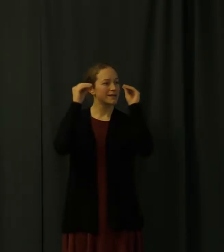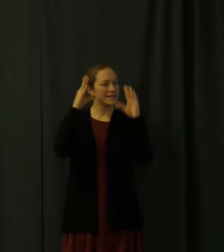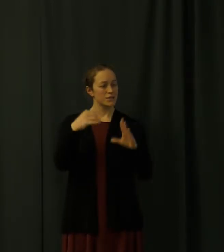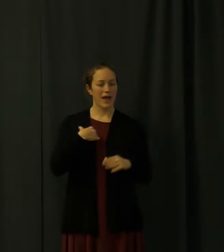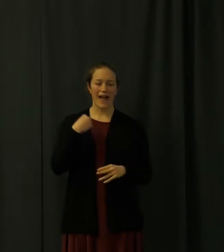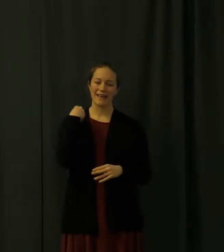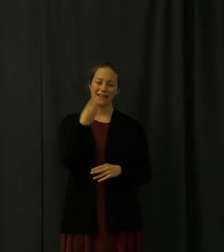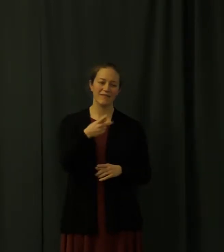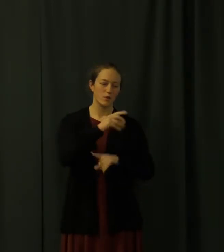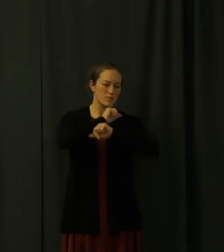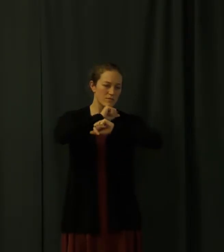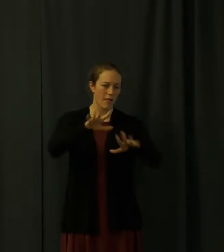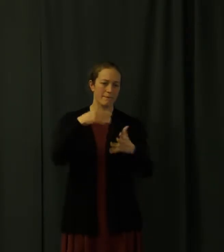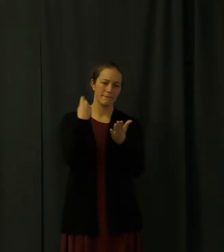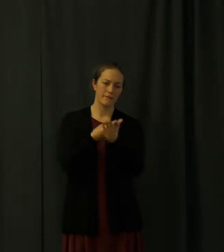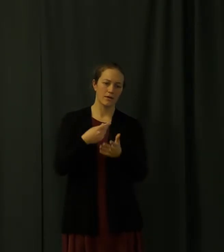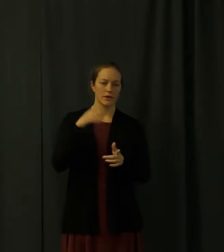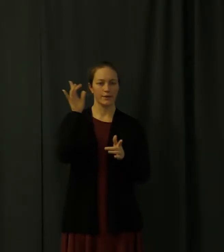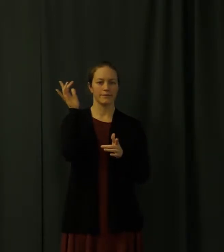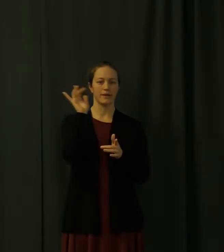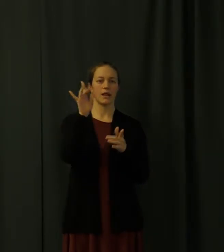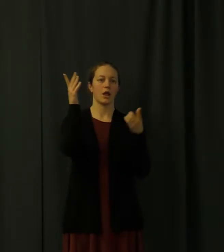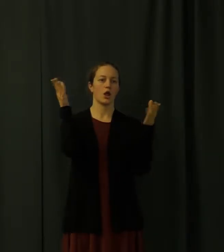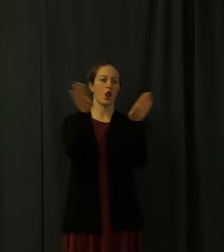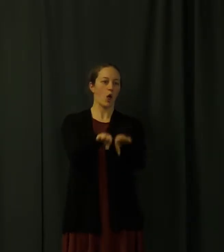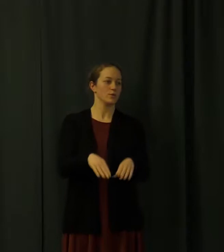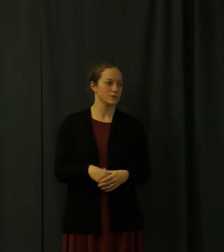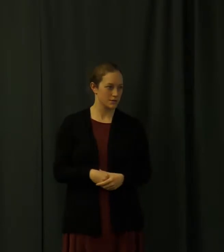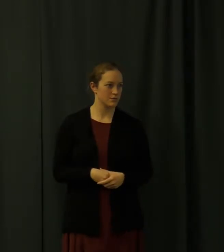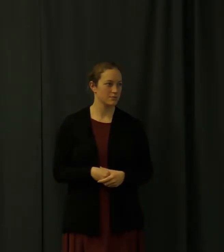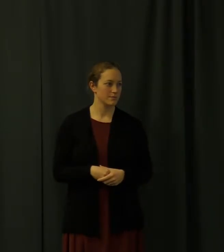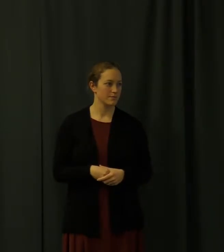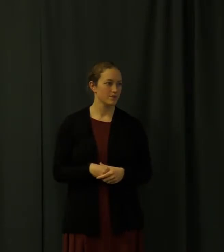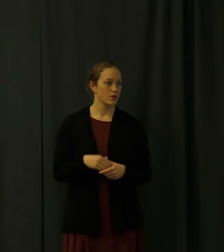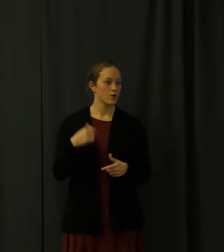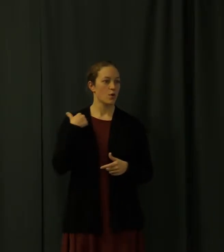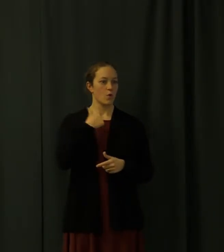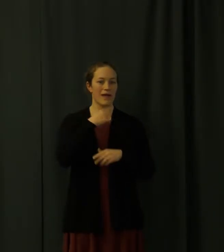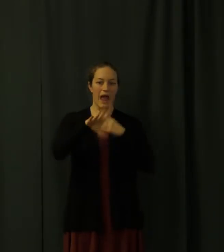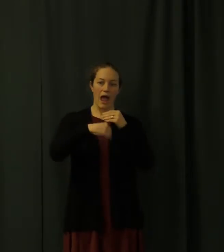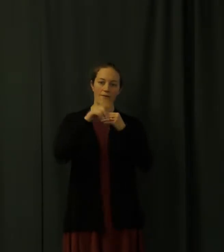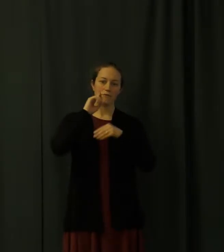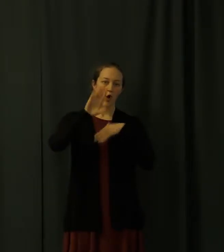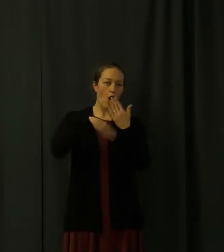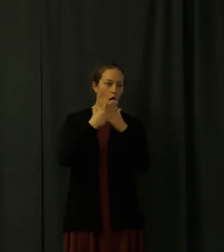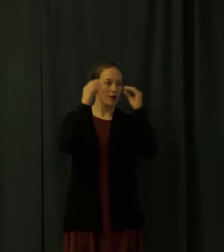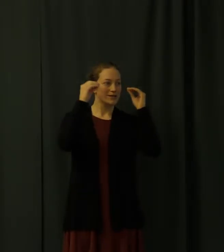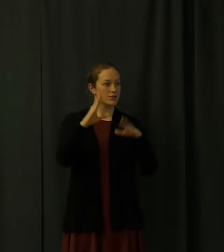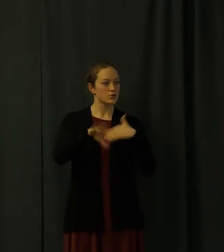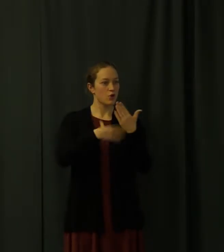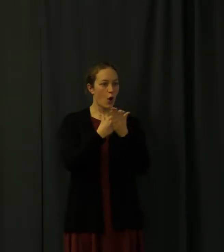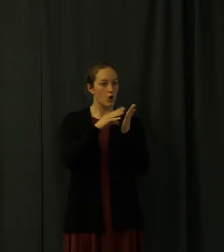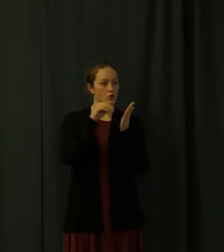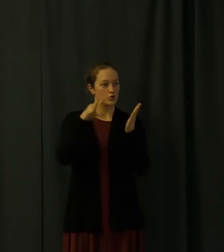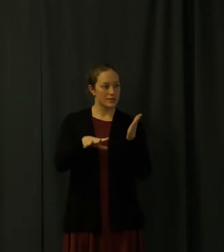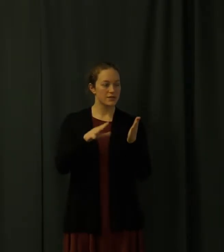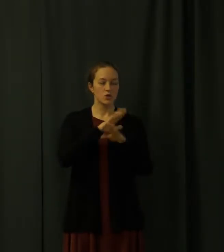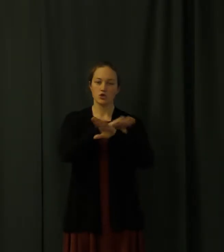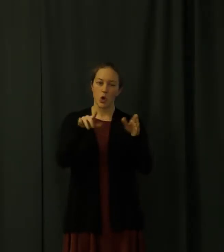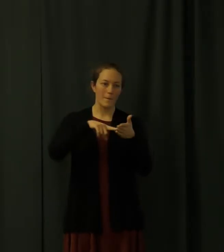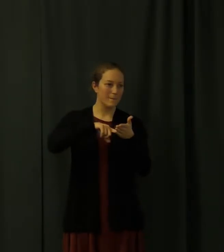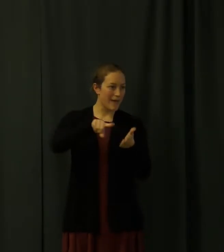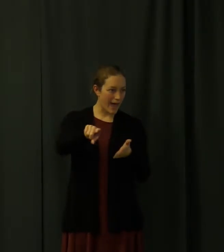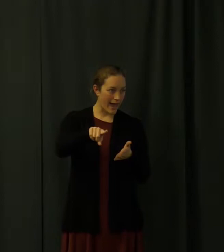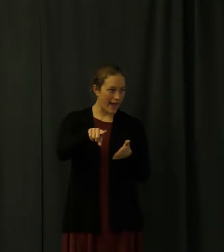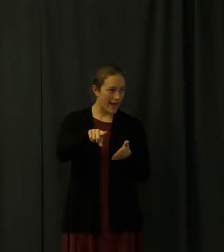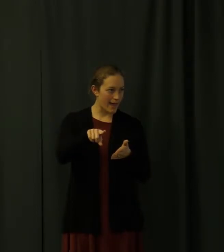no money, and you just close that tab out, okay? We push it down to all 8,000 of our kids, all of our teachers, nobody pays for it, they're trying to guilt you into it. We